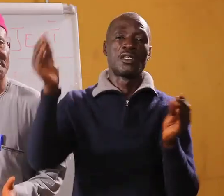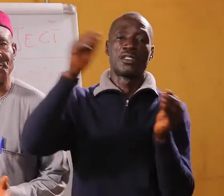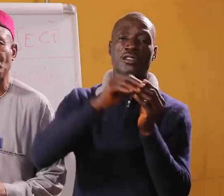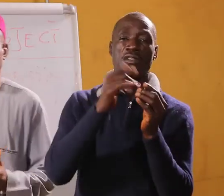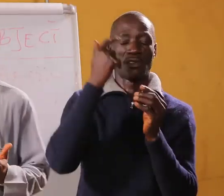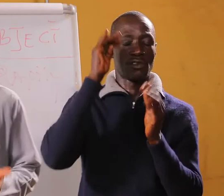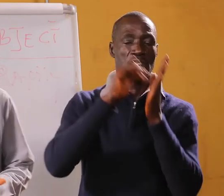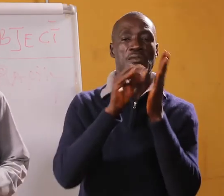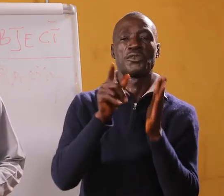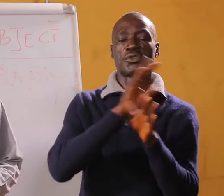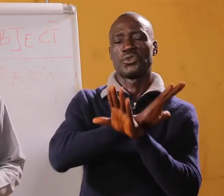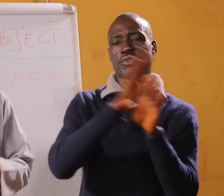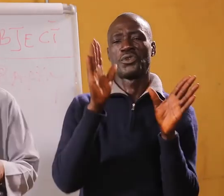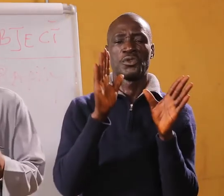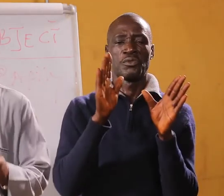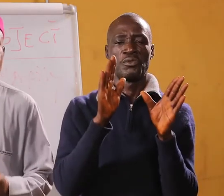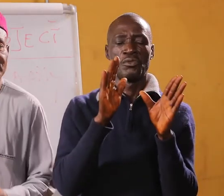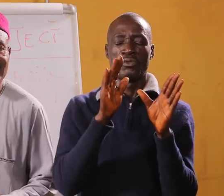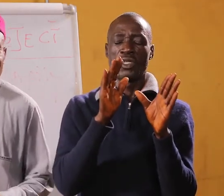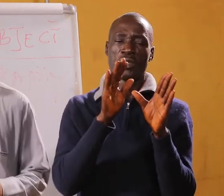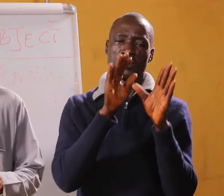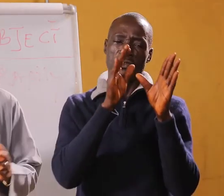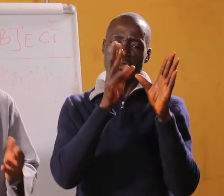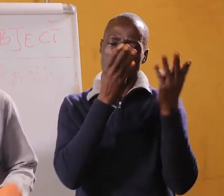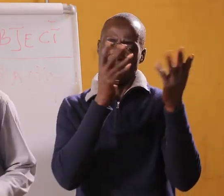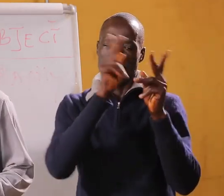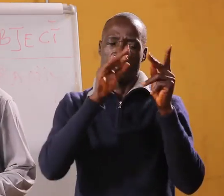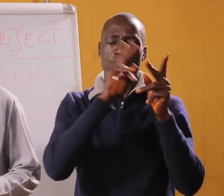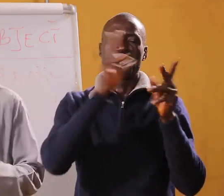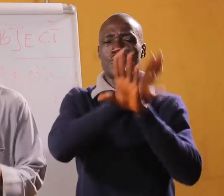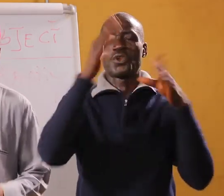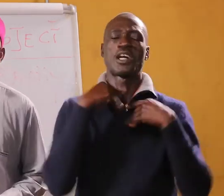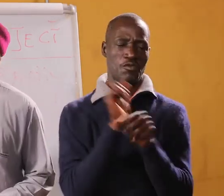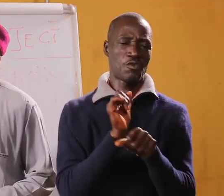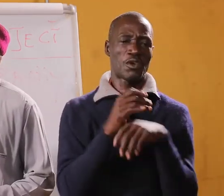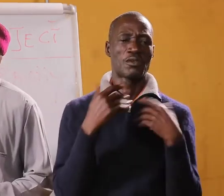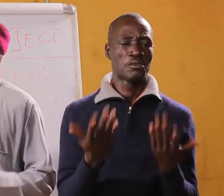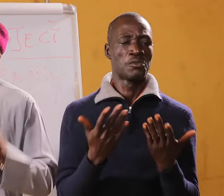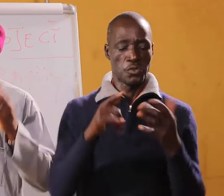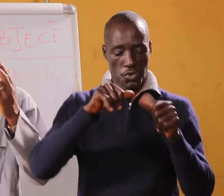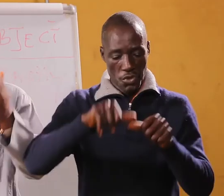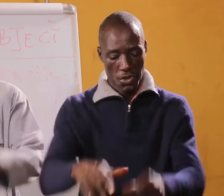For example, you don't expect somebody who has no job and is in a town where